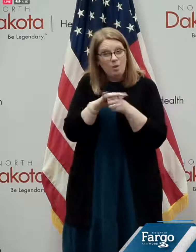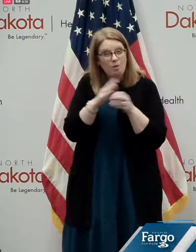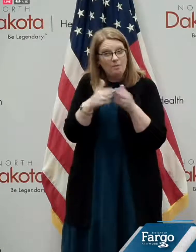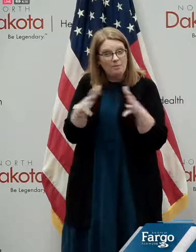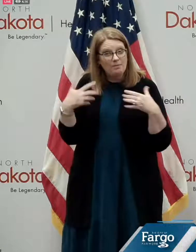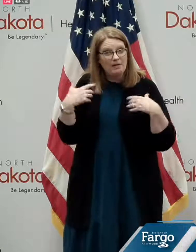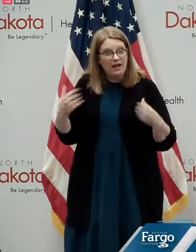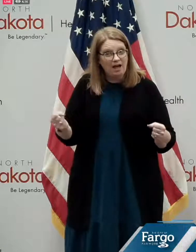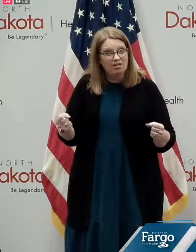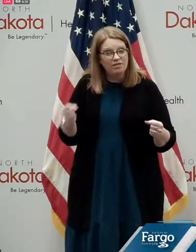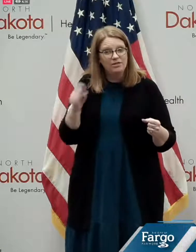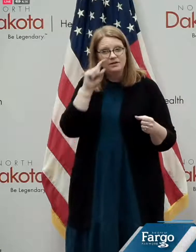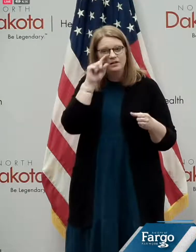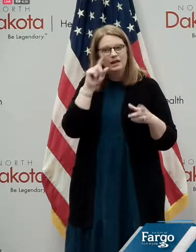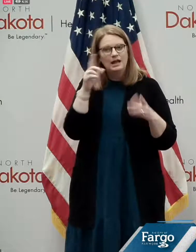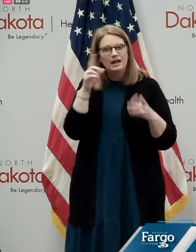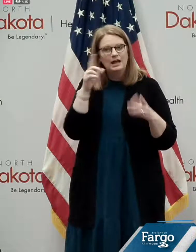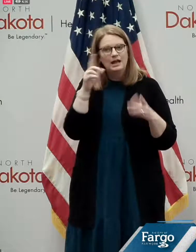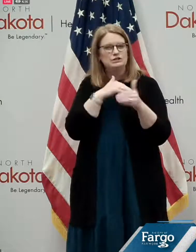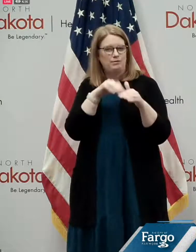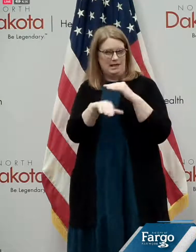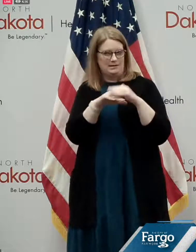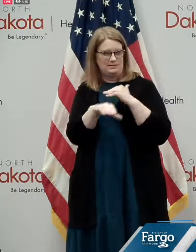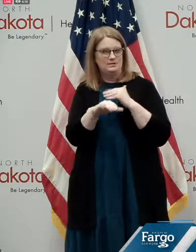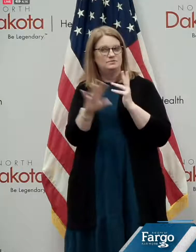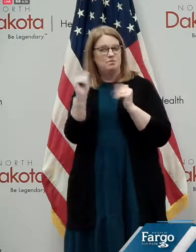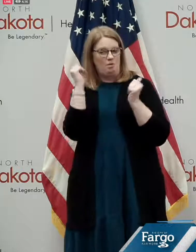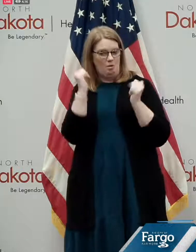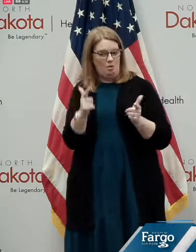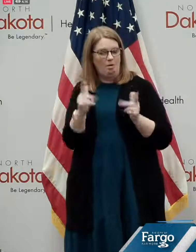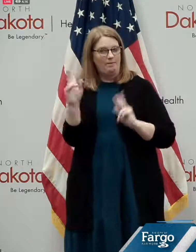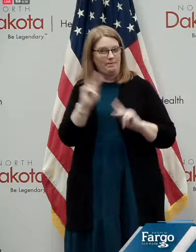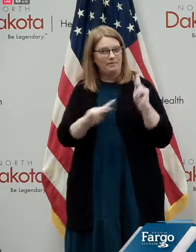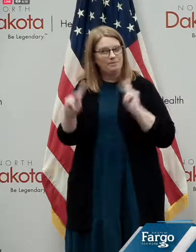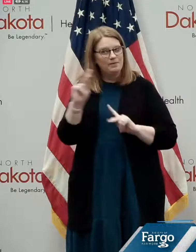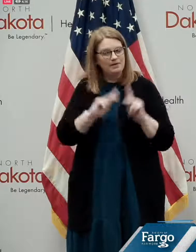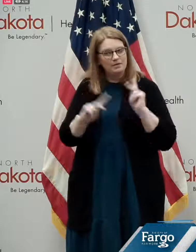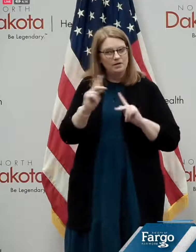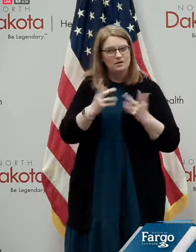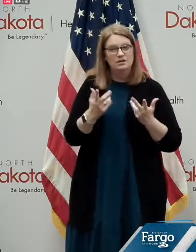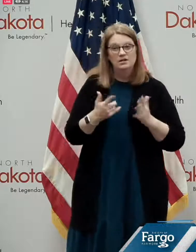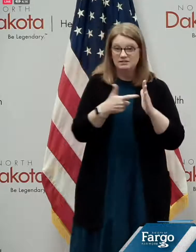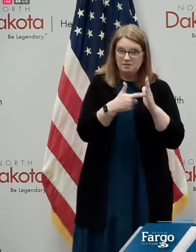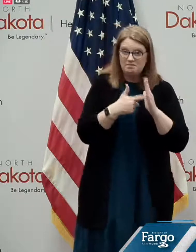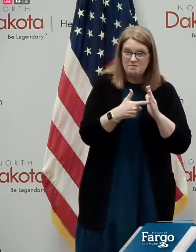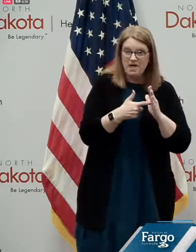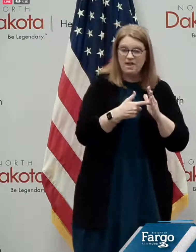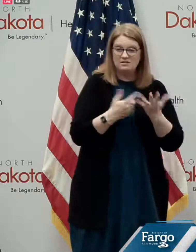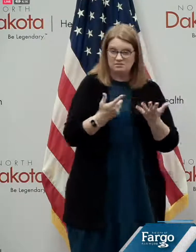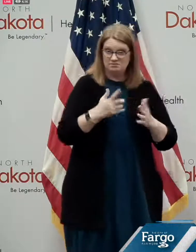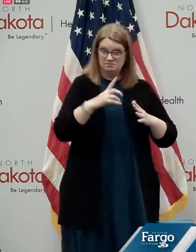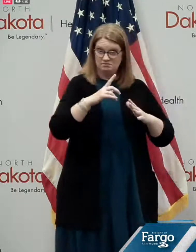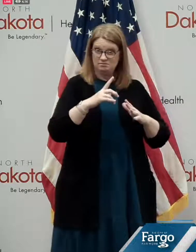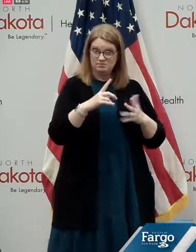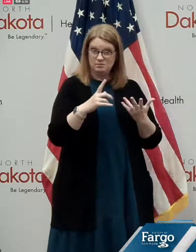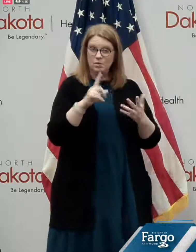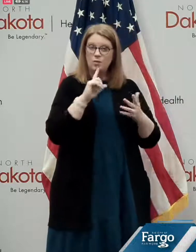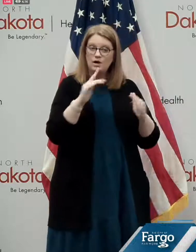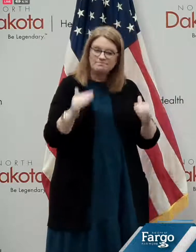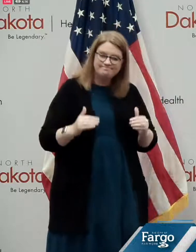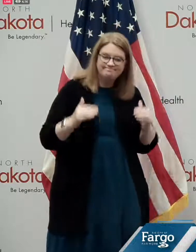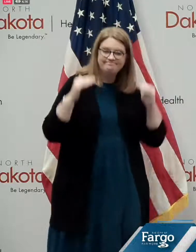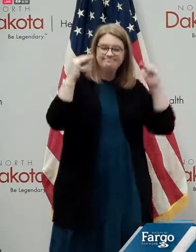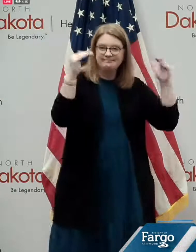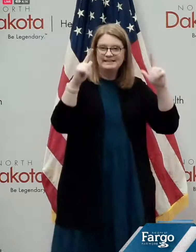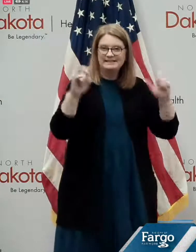even easier access for citizens. And to meet this demand, we're planning on increasing testing capacity.